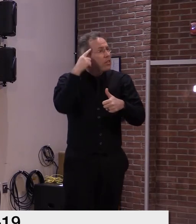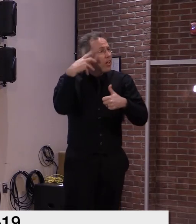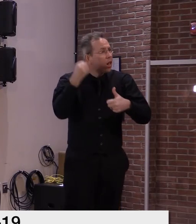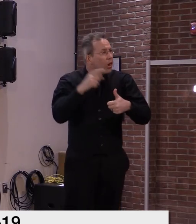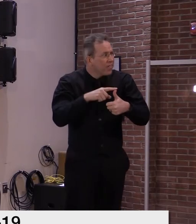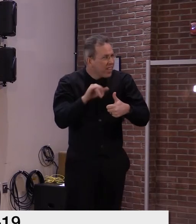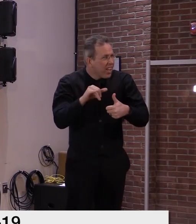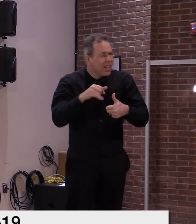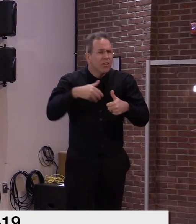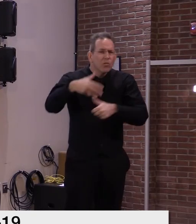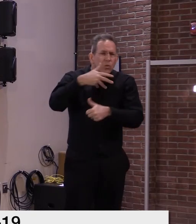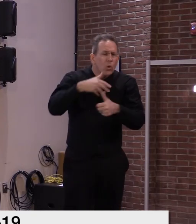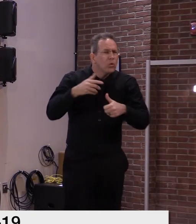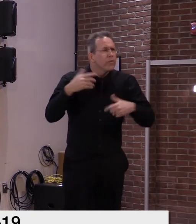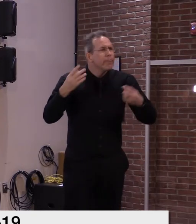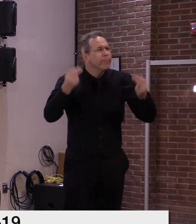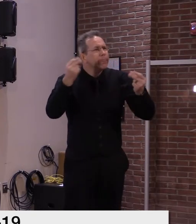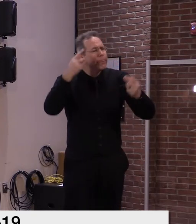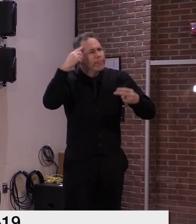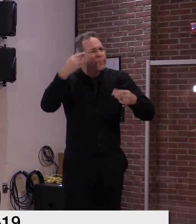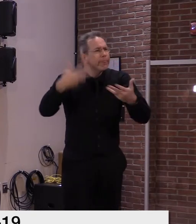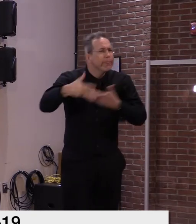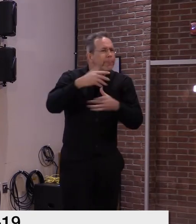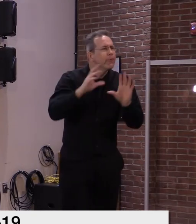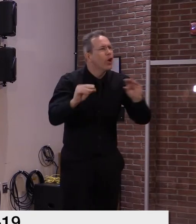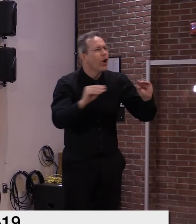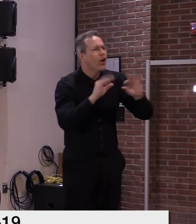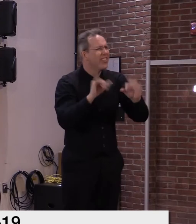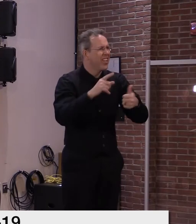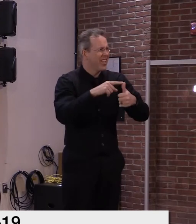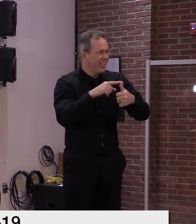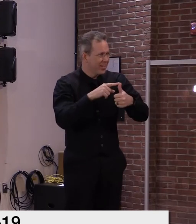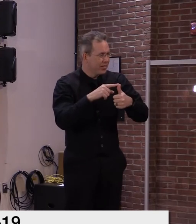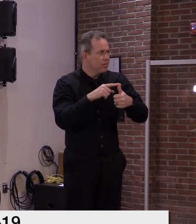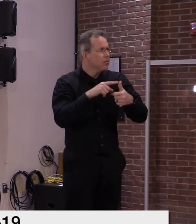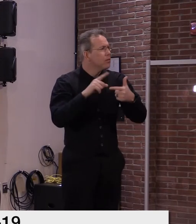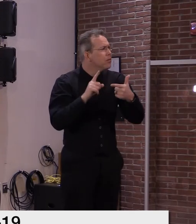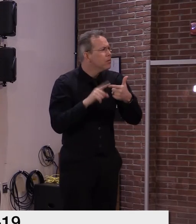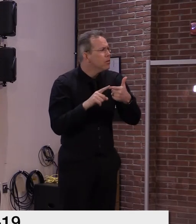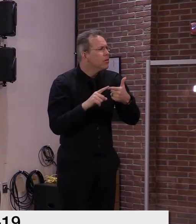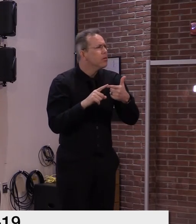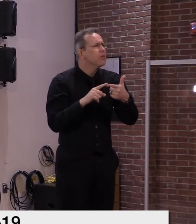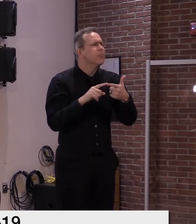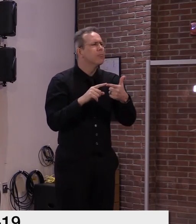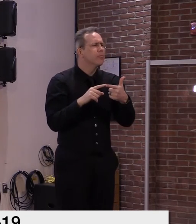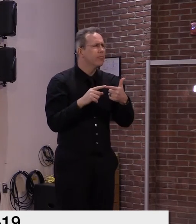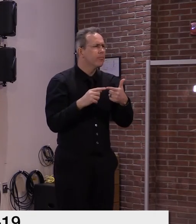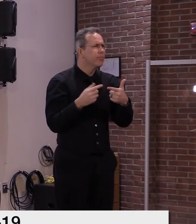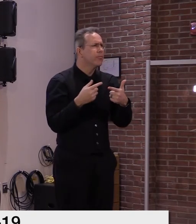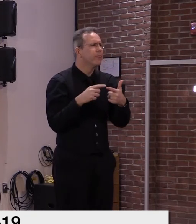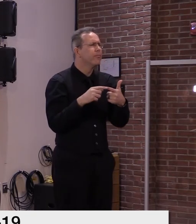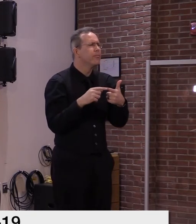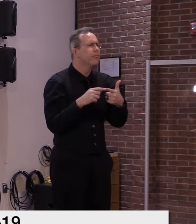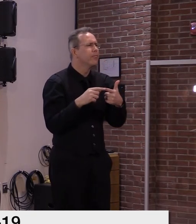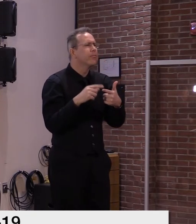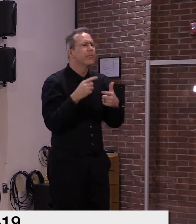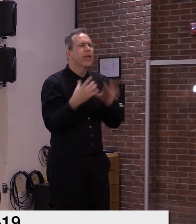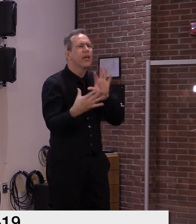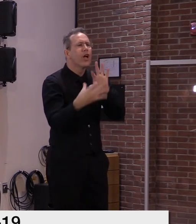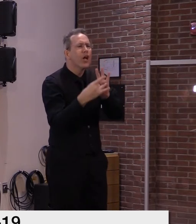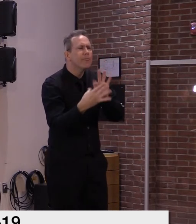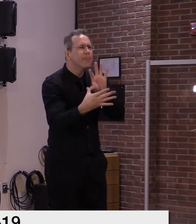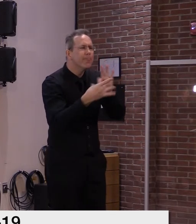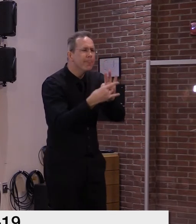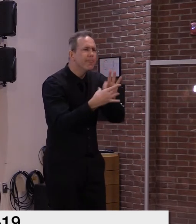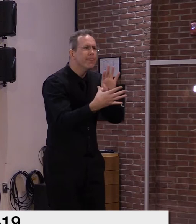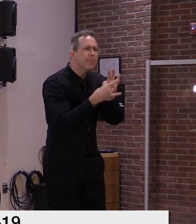well-being. That's one domain. A second is the engagement domain, which I think is really important. As we